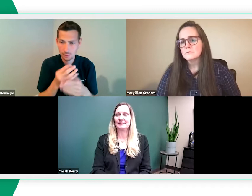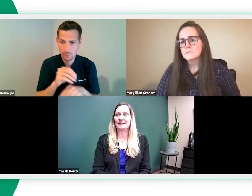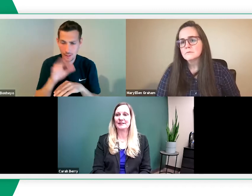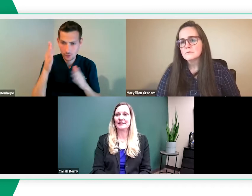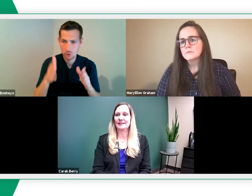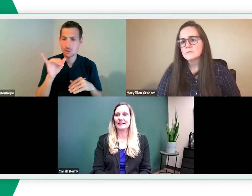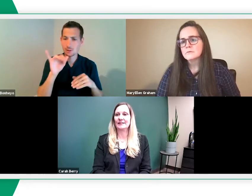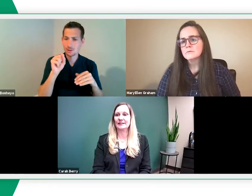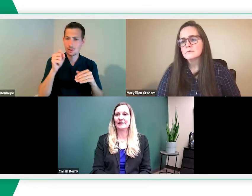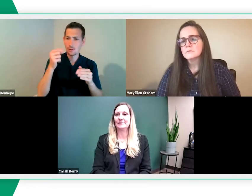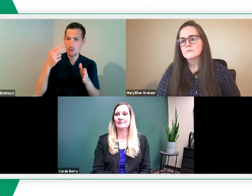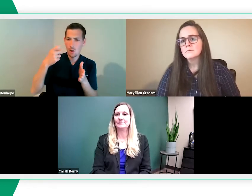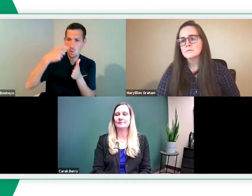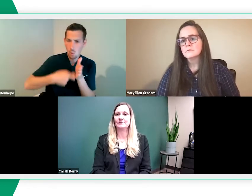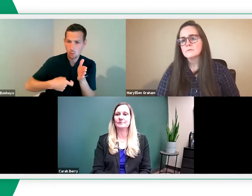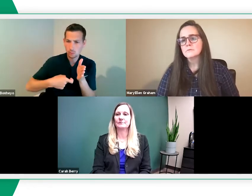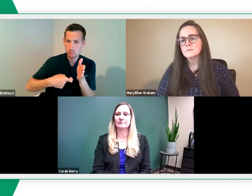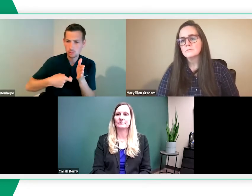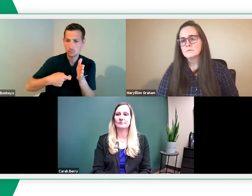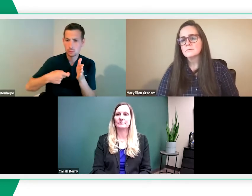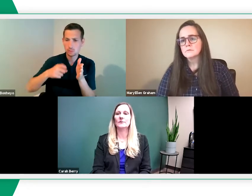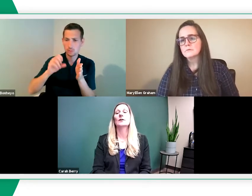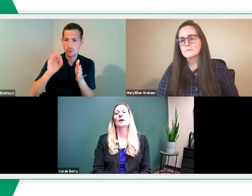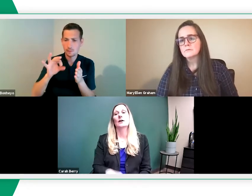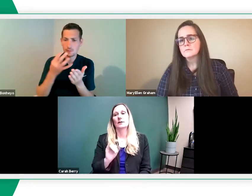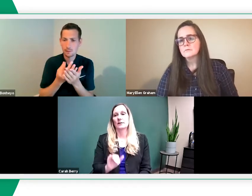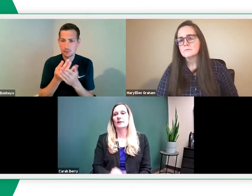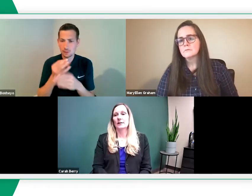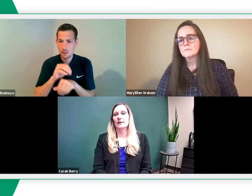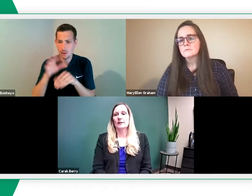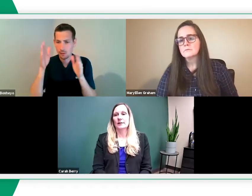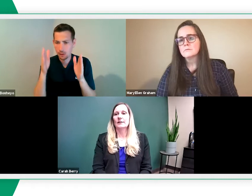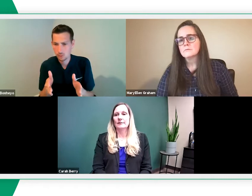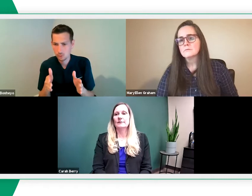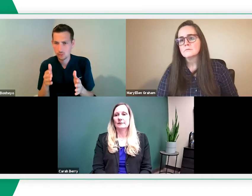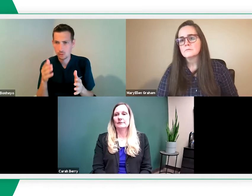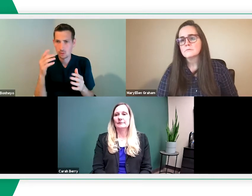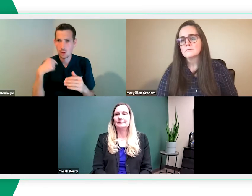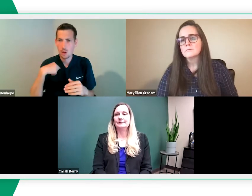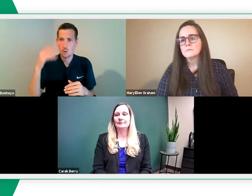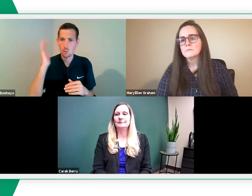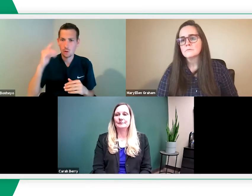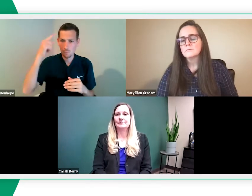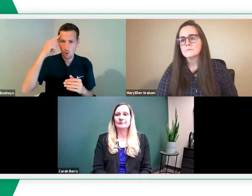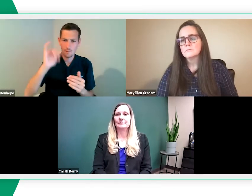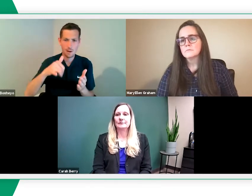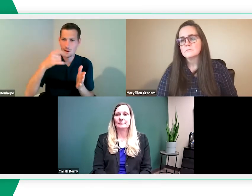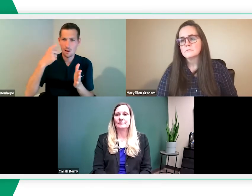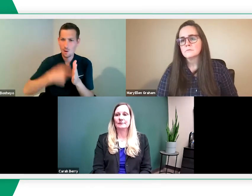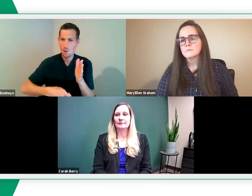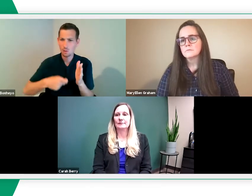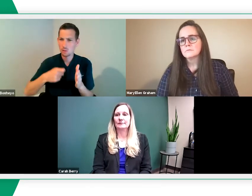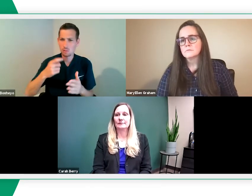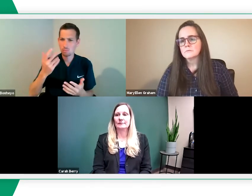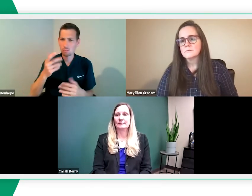myself. It's almost like until I see a financial advisor, one thing I learned is the cost. Is there a cost of having a financial